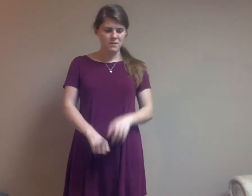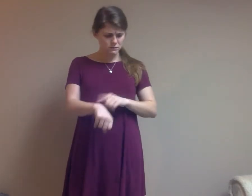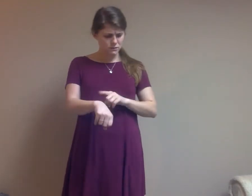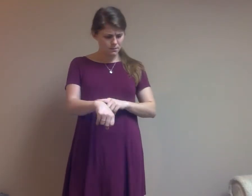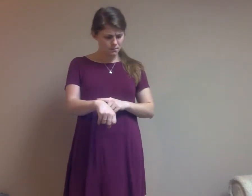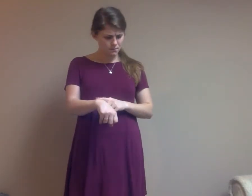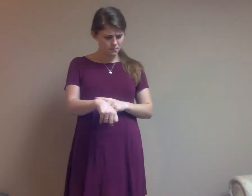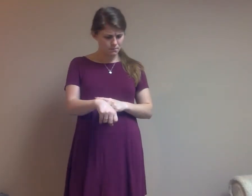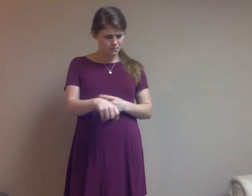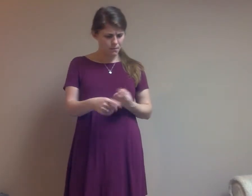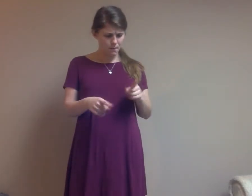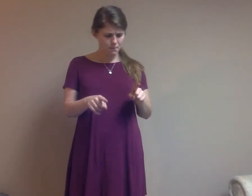Maybe when he comes